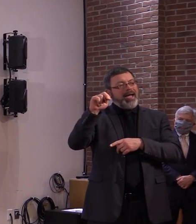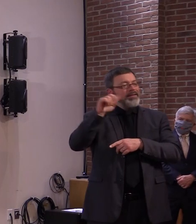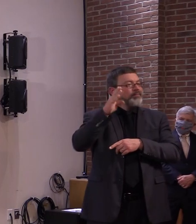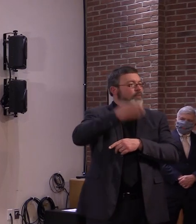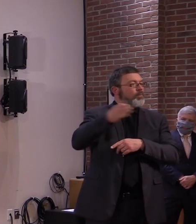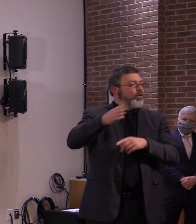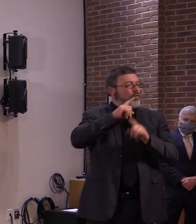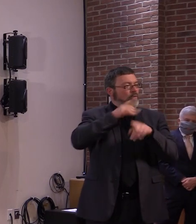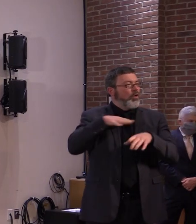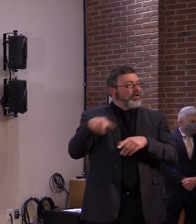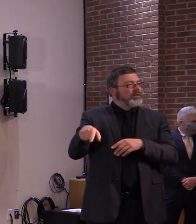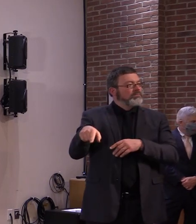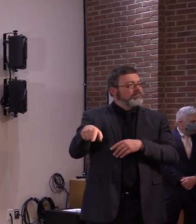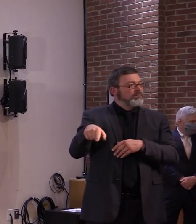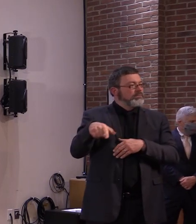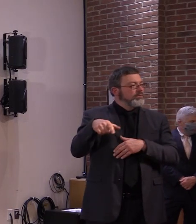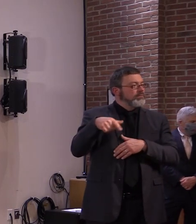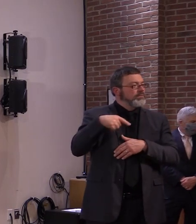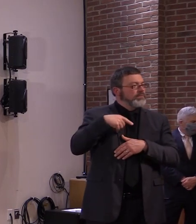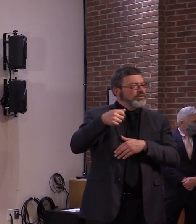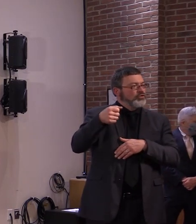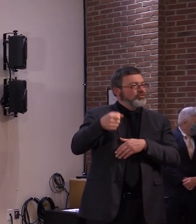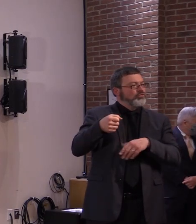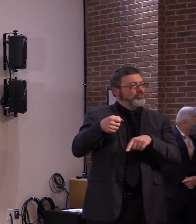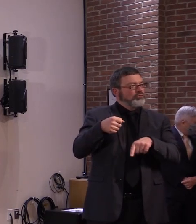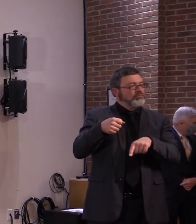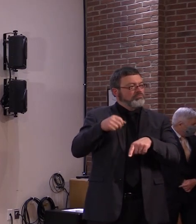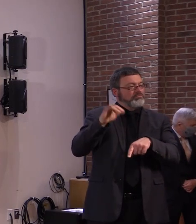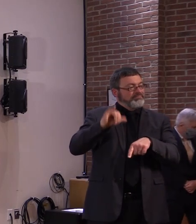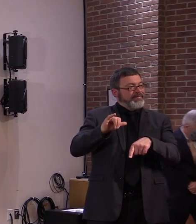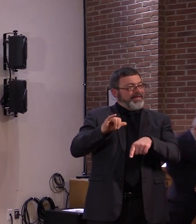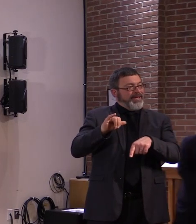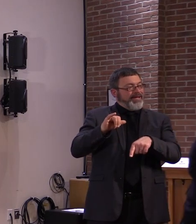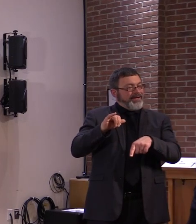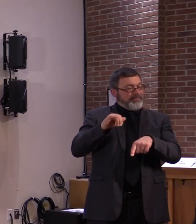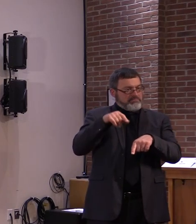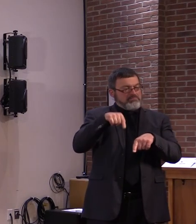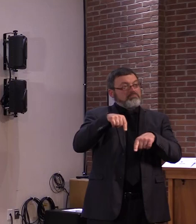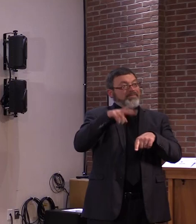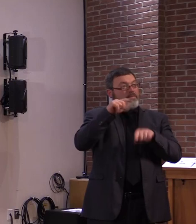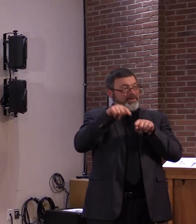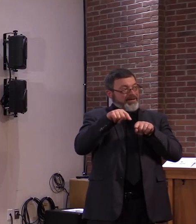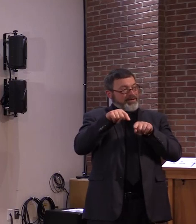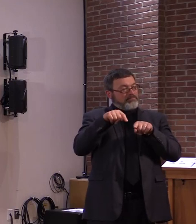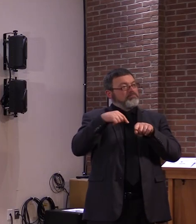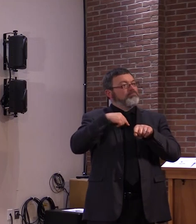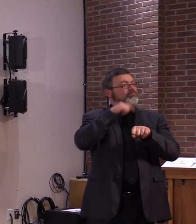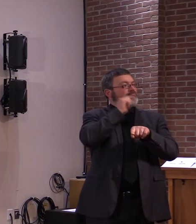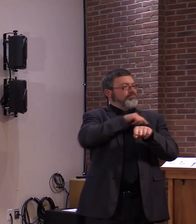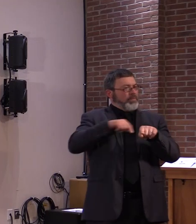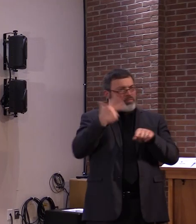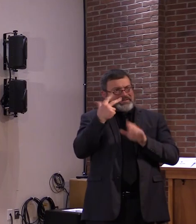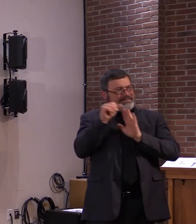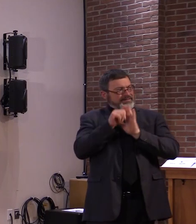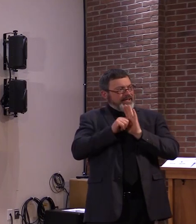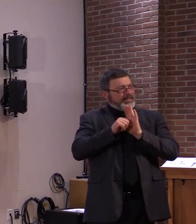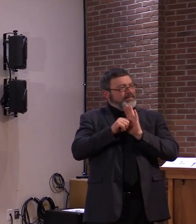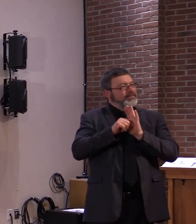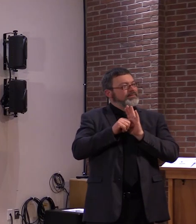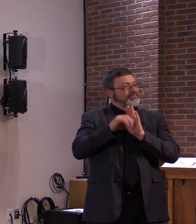thinking about what you and Secretary French and Dr. Levine were talking about as far as